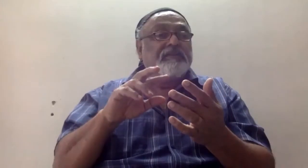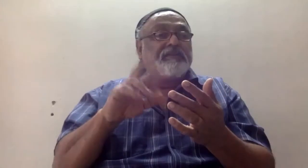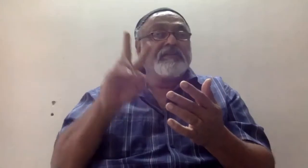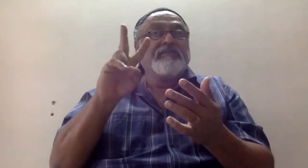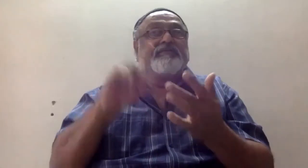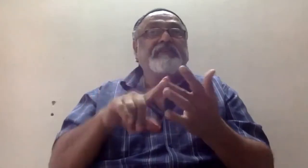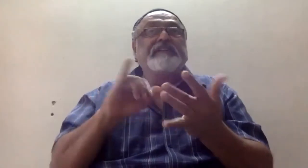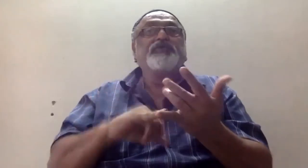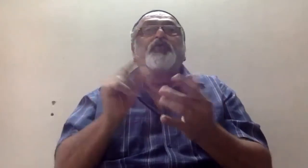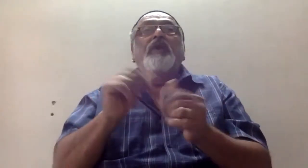to be negotiated.